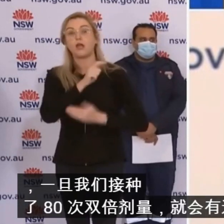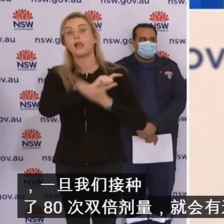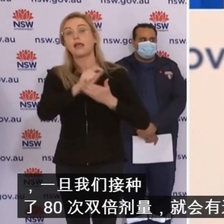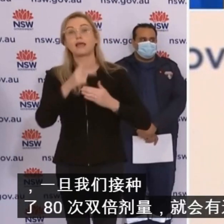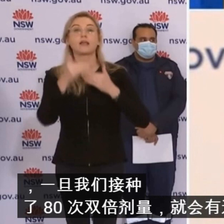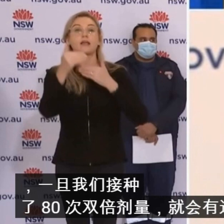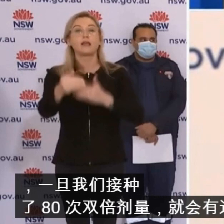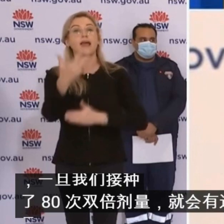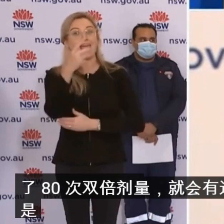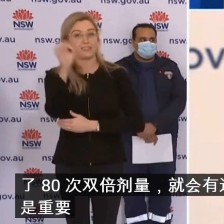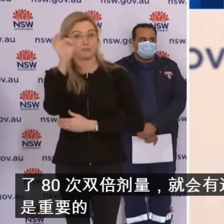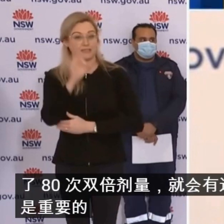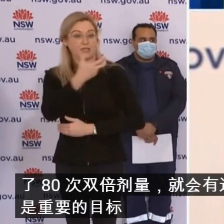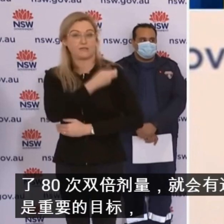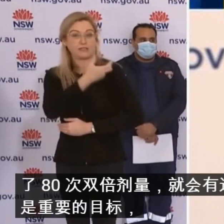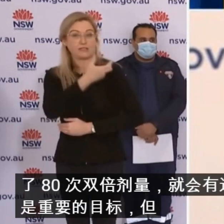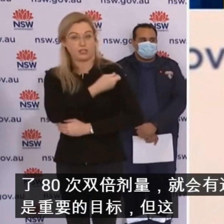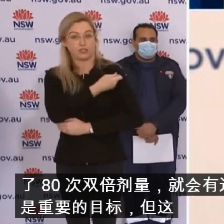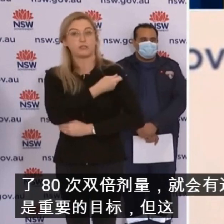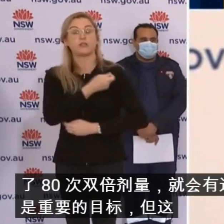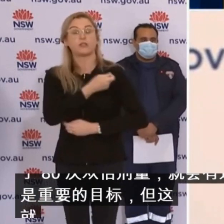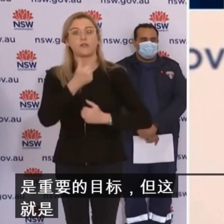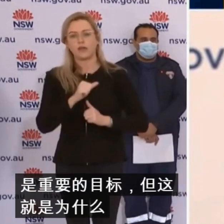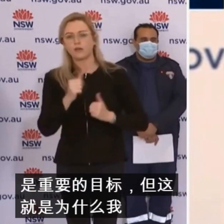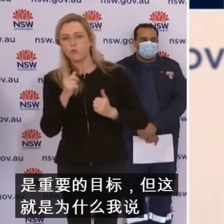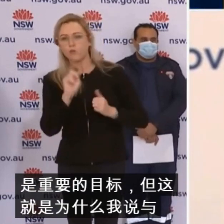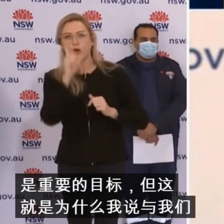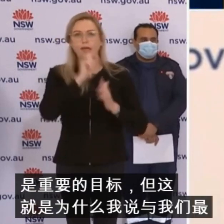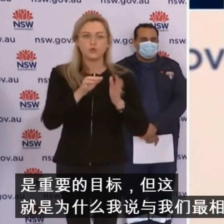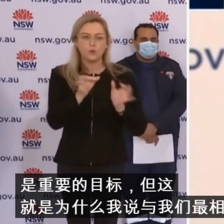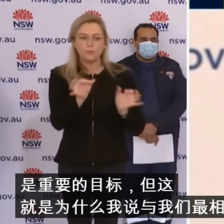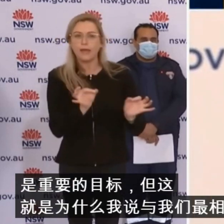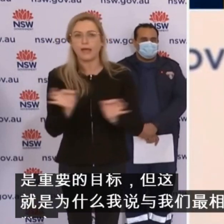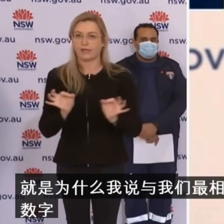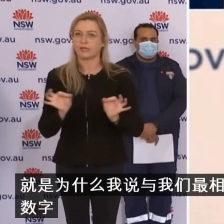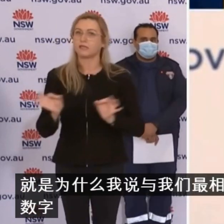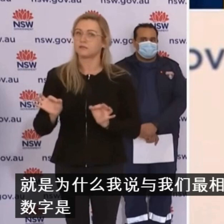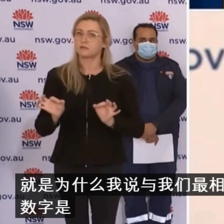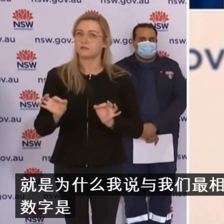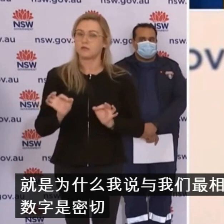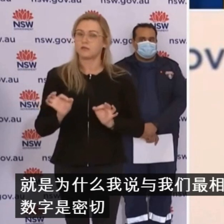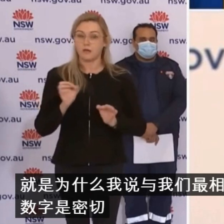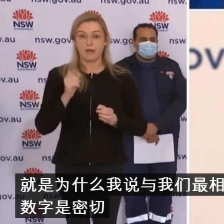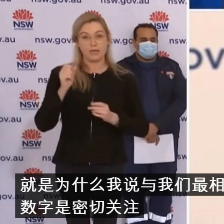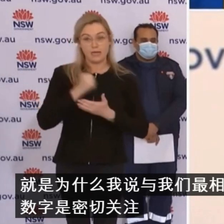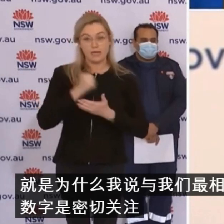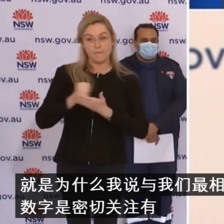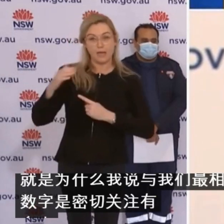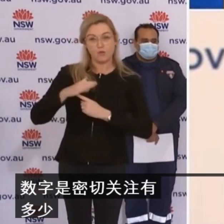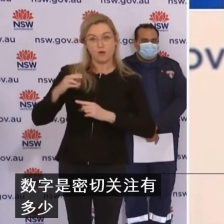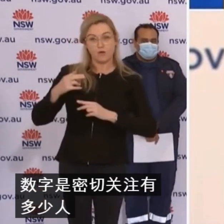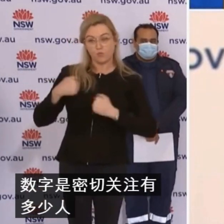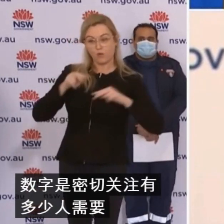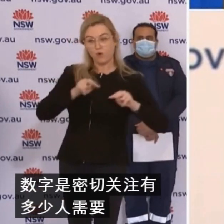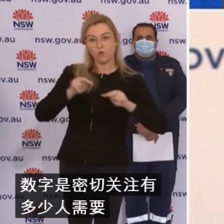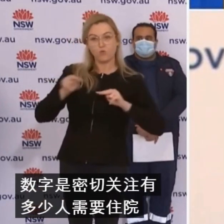double dose vaccination, and these are important targets. But that's why I say the most relevant figure for us is keeping an eye on how